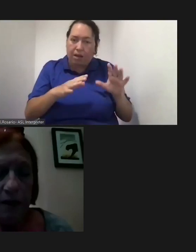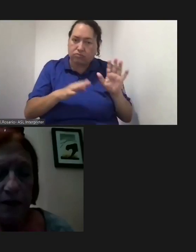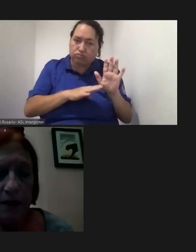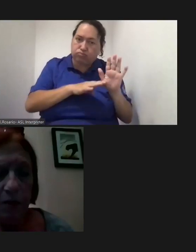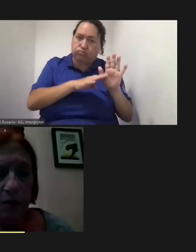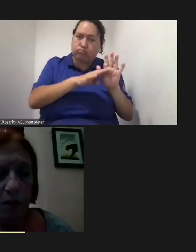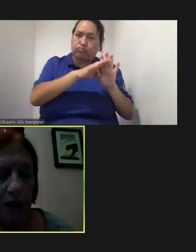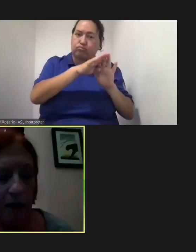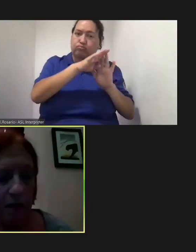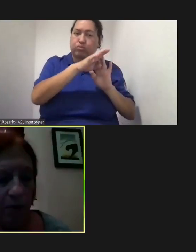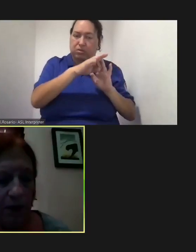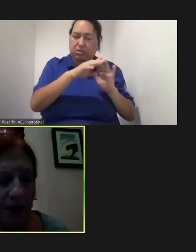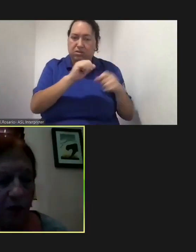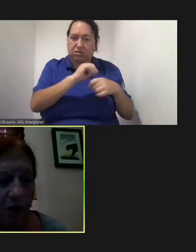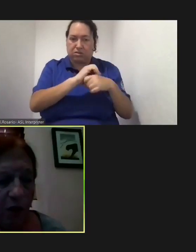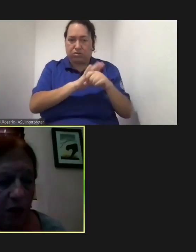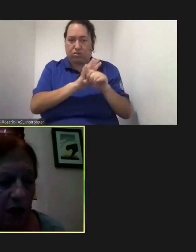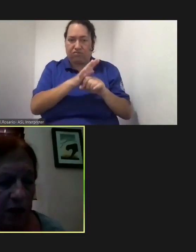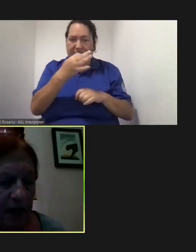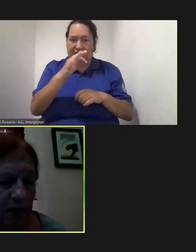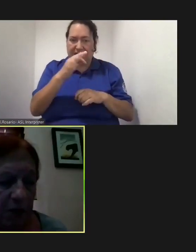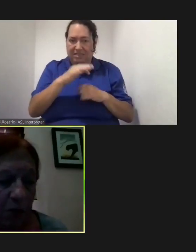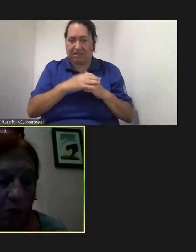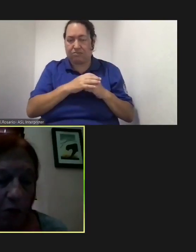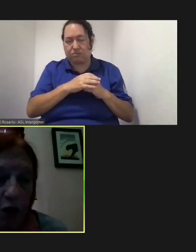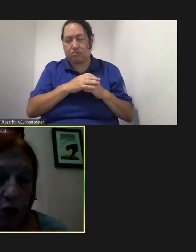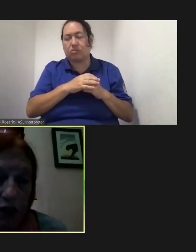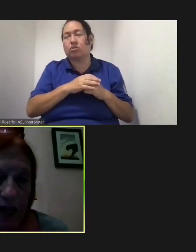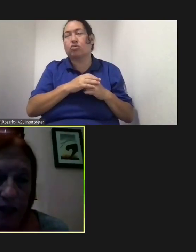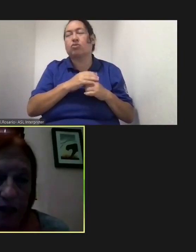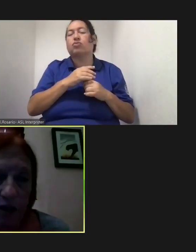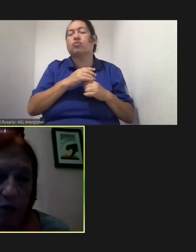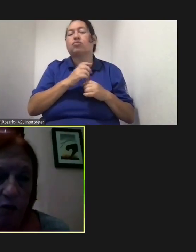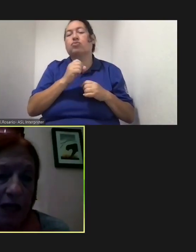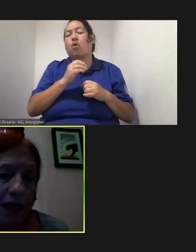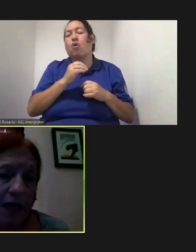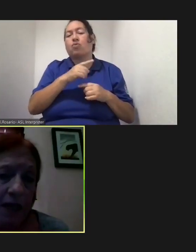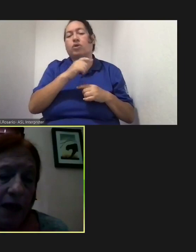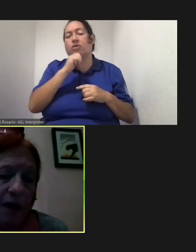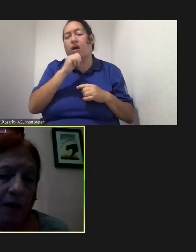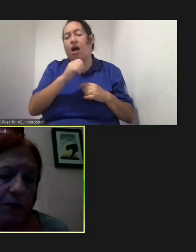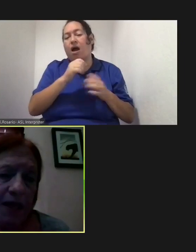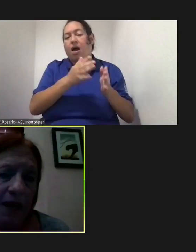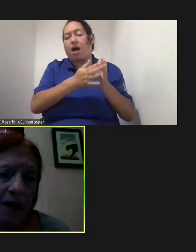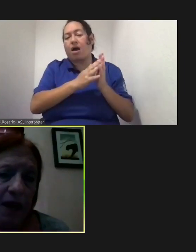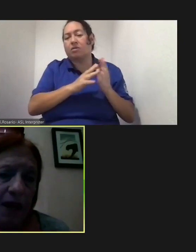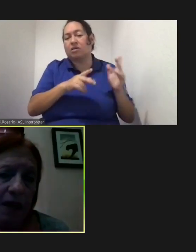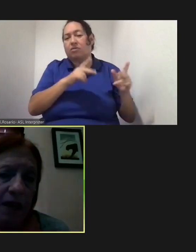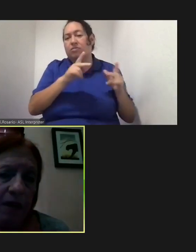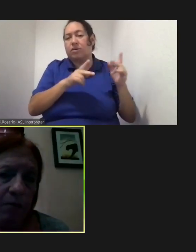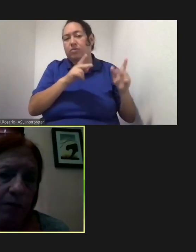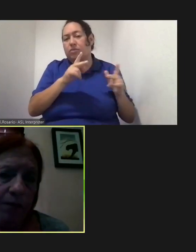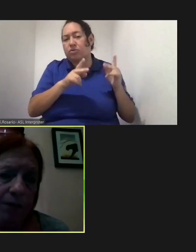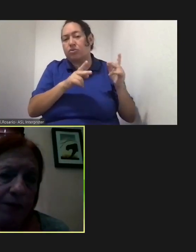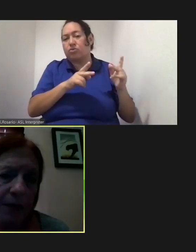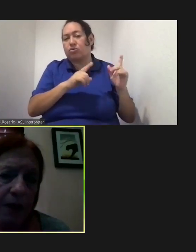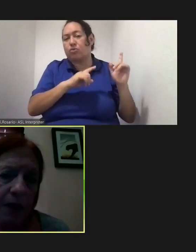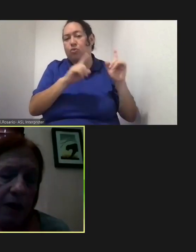Okay, so you're not asking people not to gather. You're really saying that